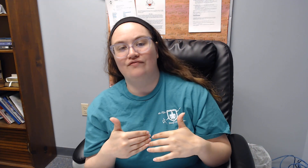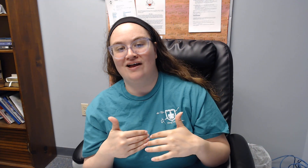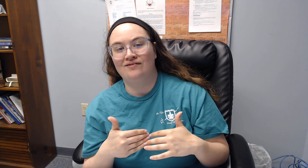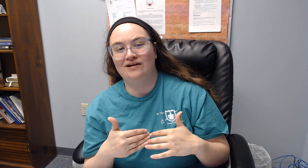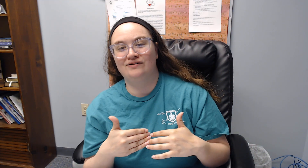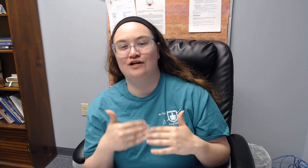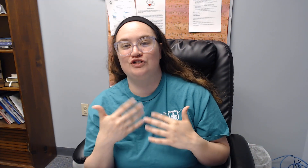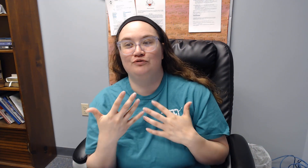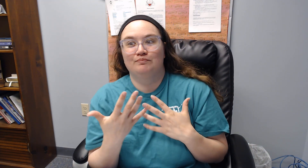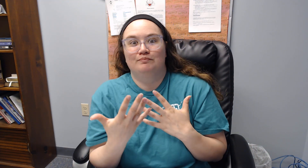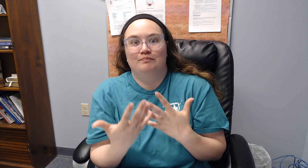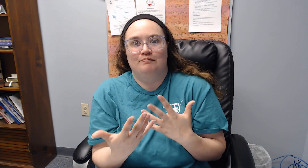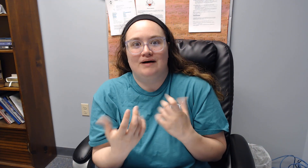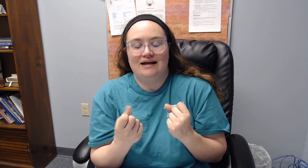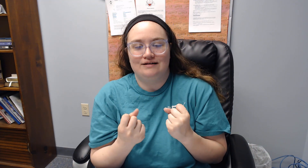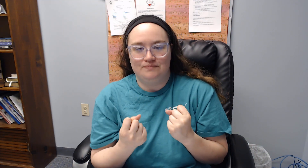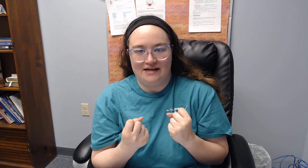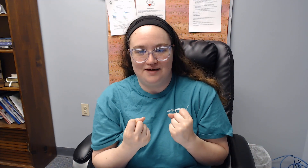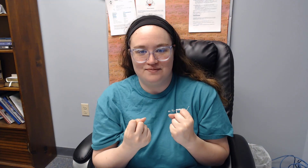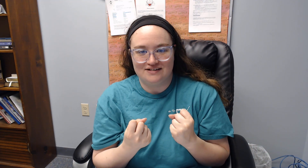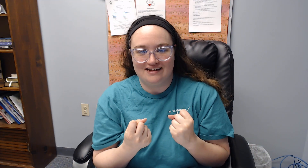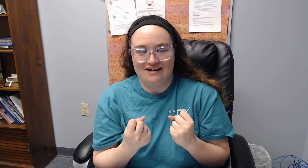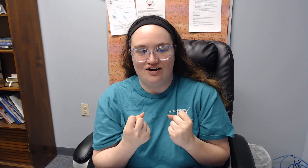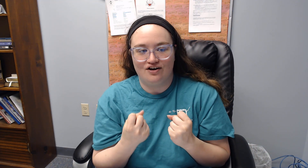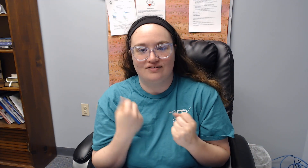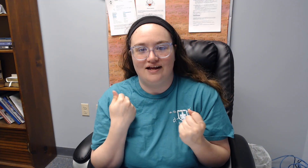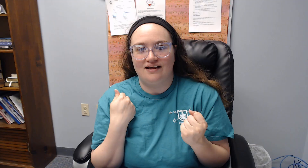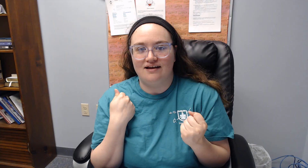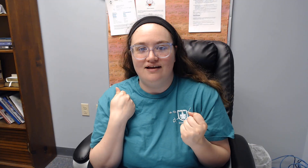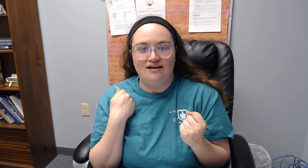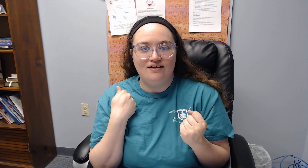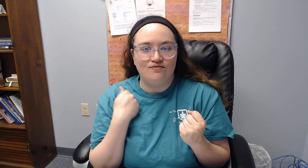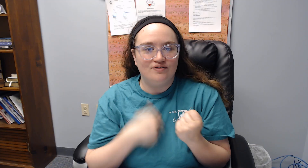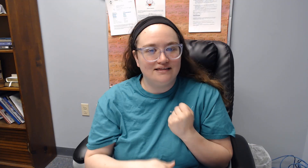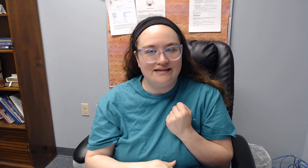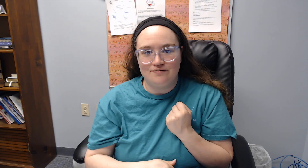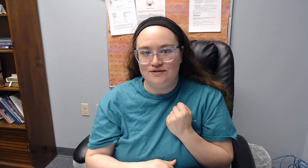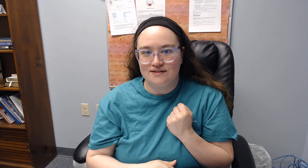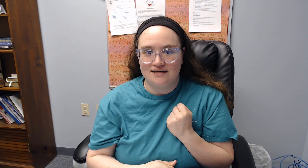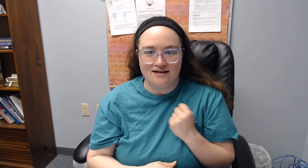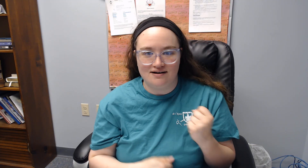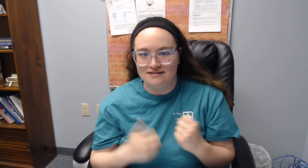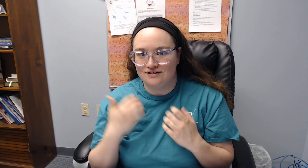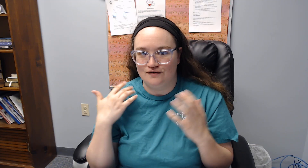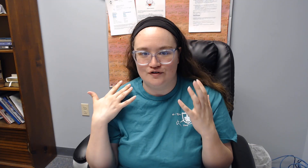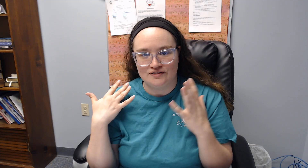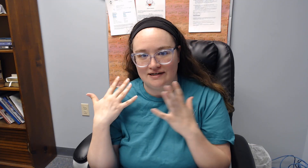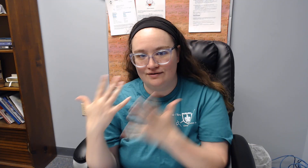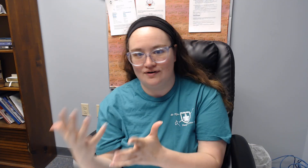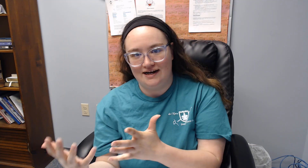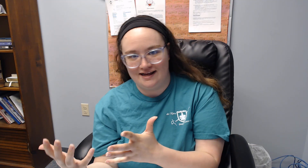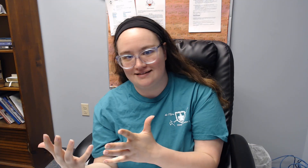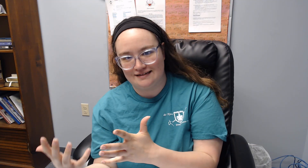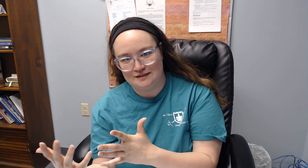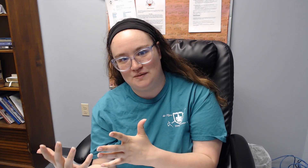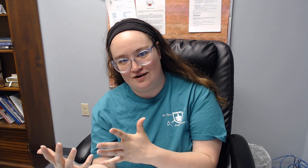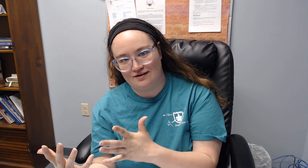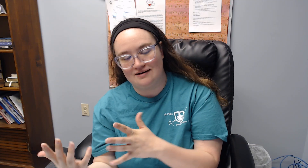Profound hearing loss, you might be able to hear like really loud music at a concert if you're standing right next to the speaker, kind